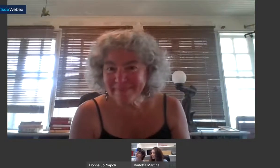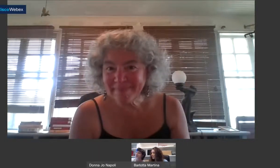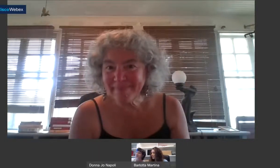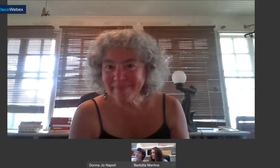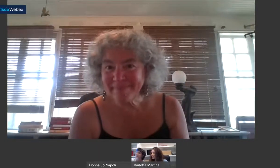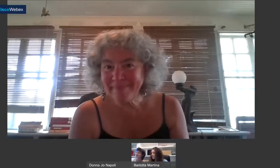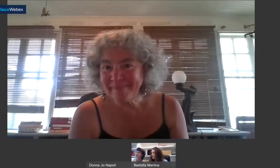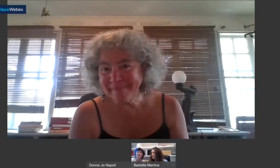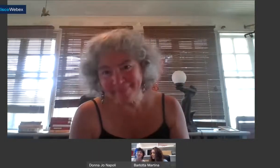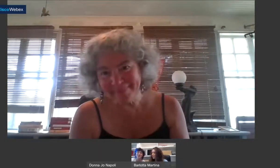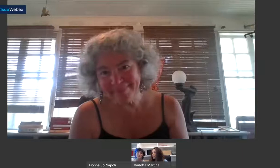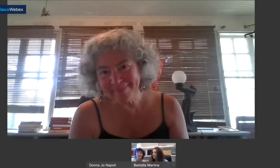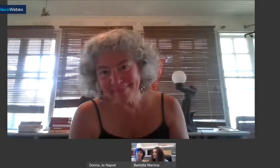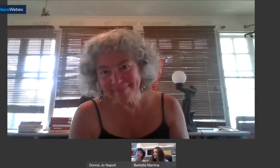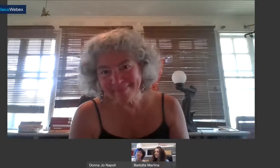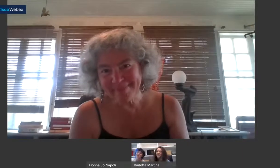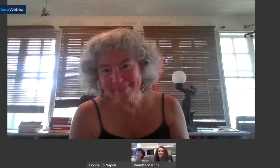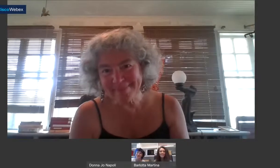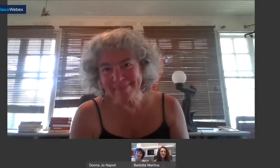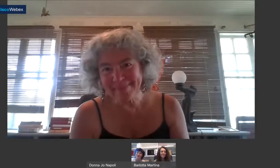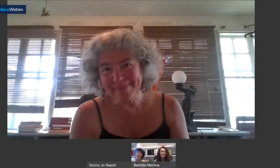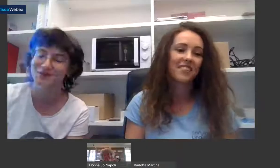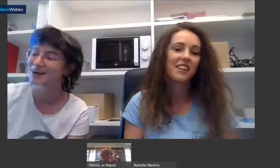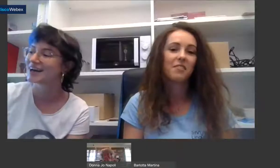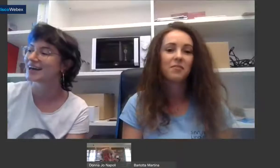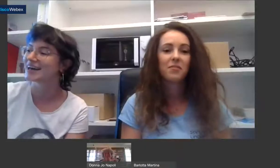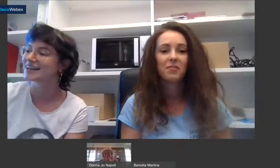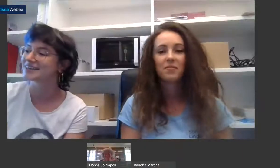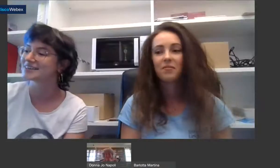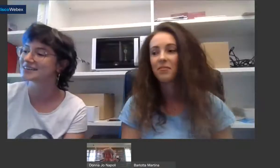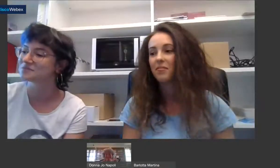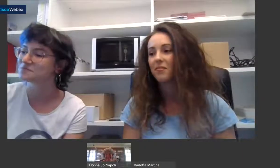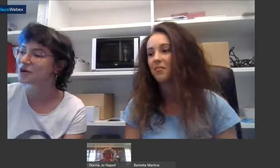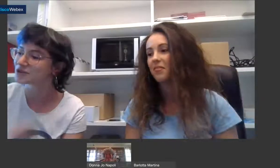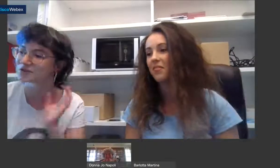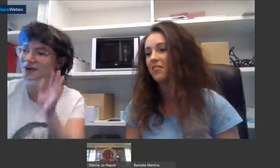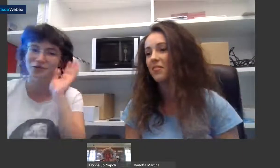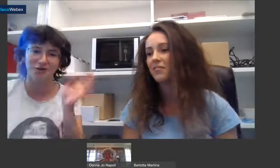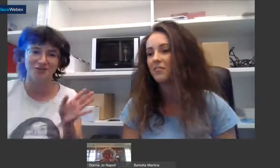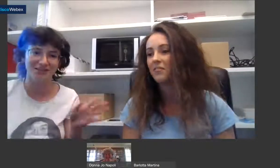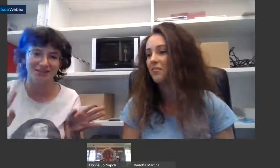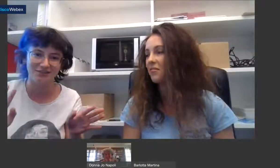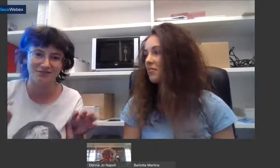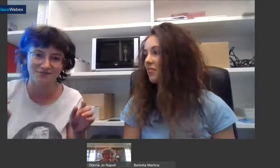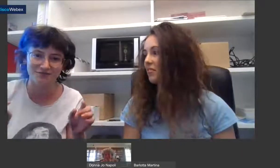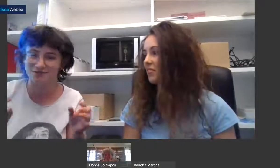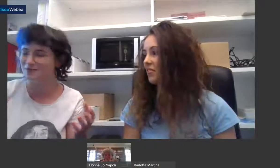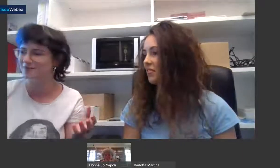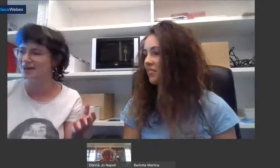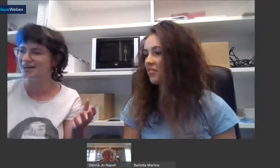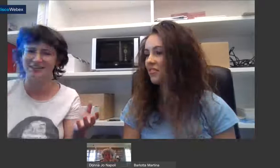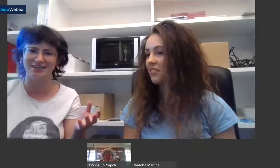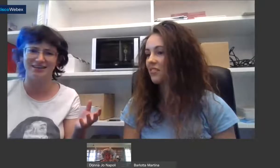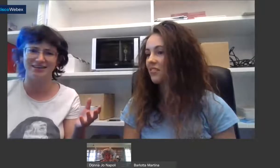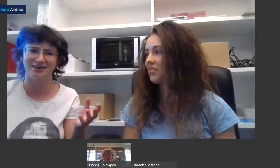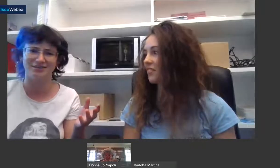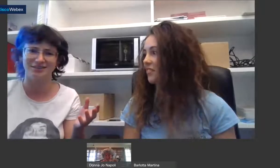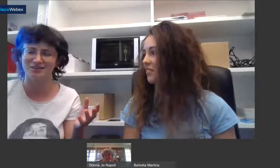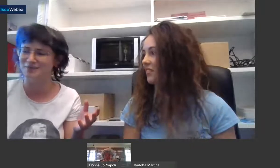saying it was super interesting and thank you. Yeah. And also I forgot to tell you this, as I think I explained